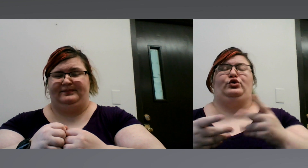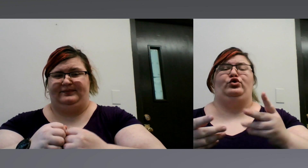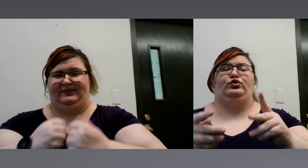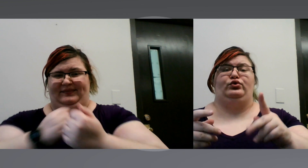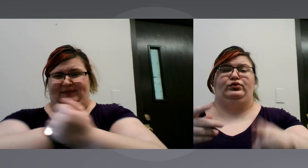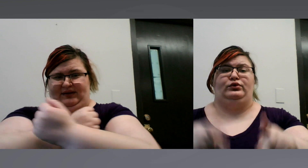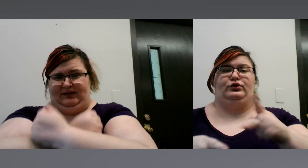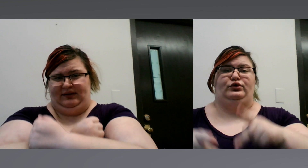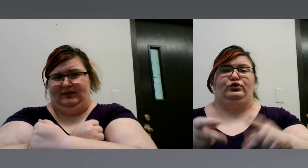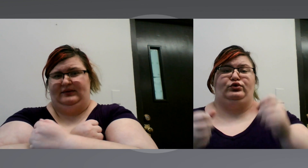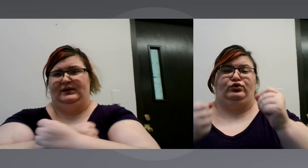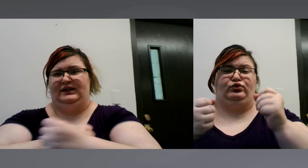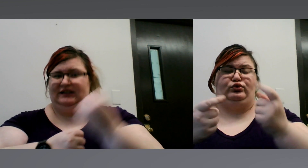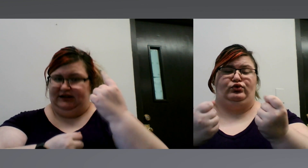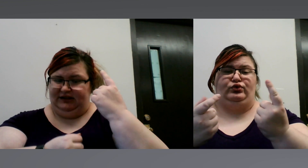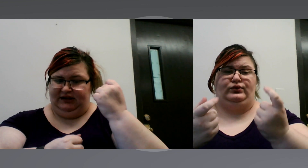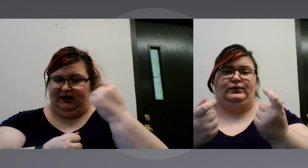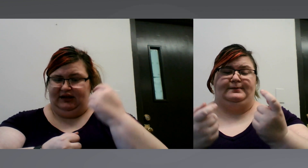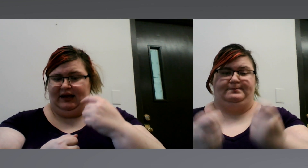and feel.